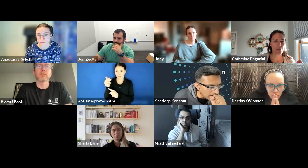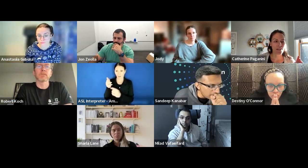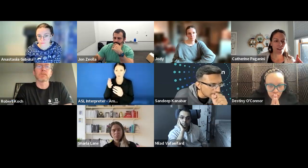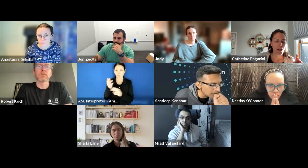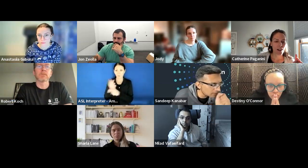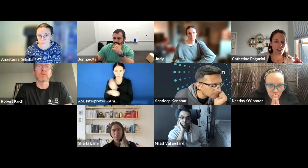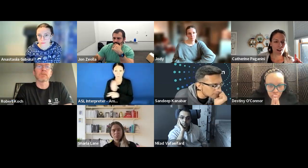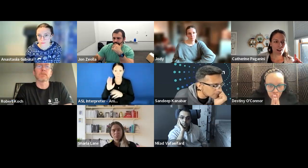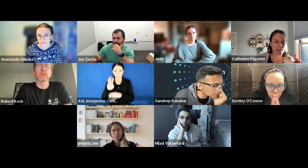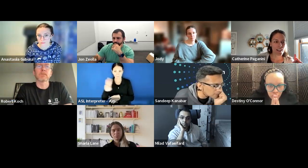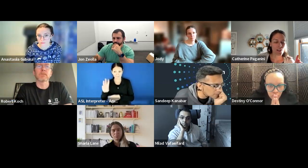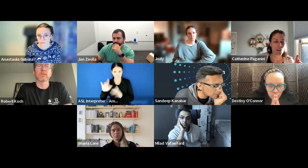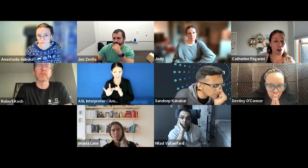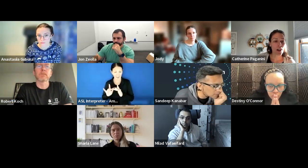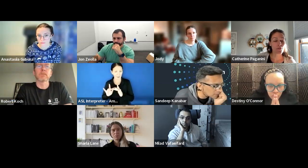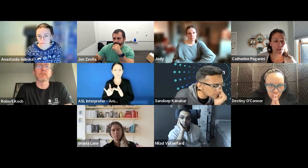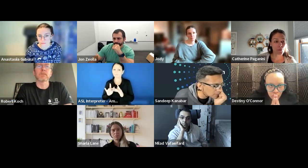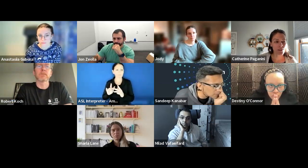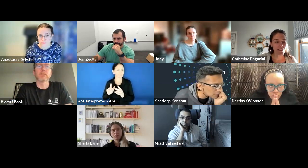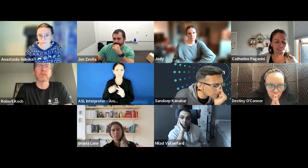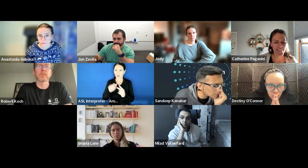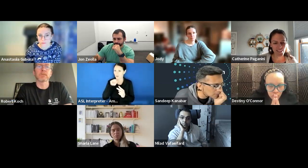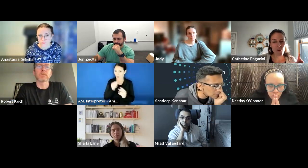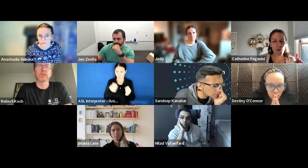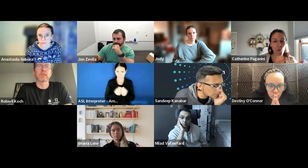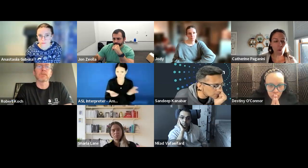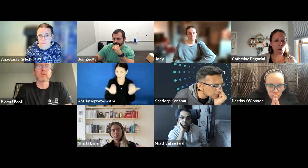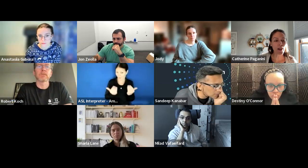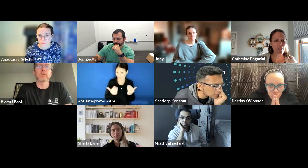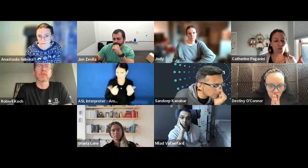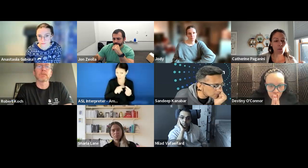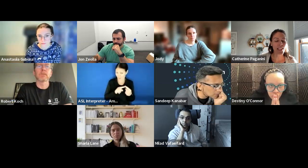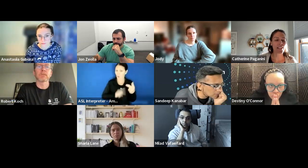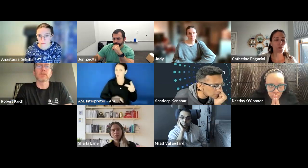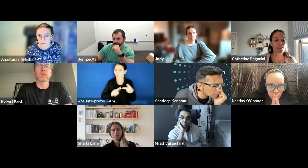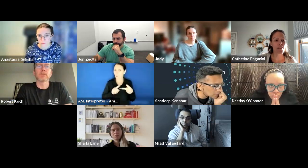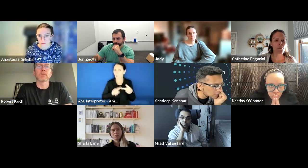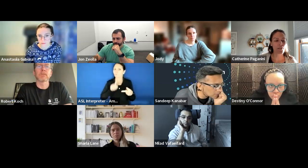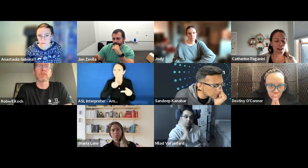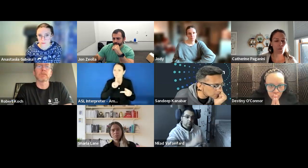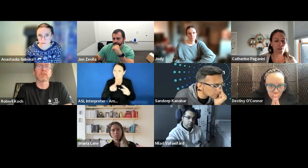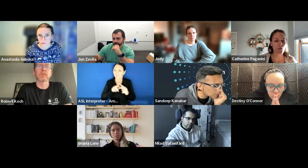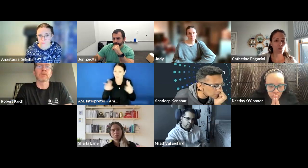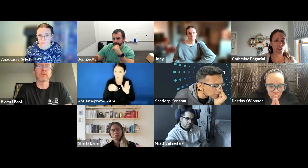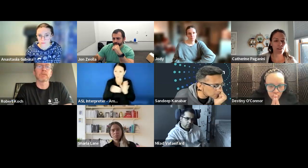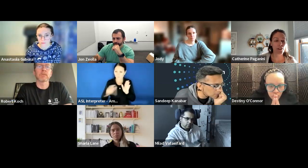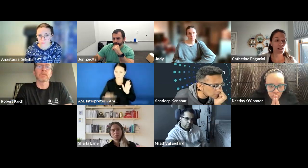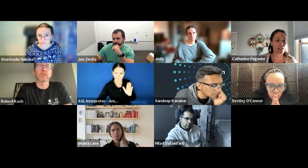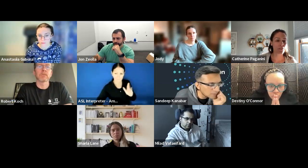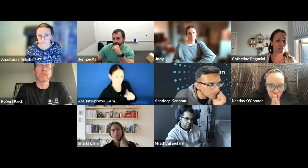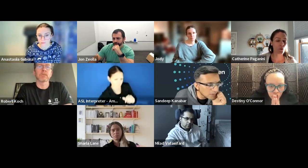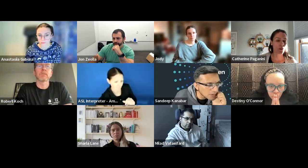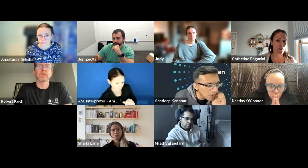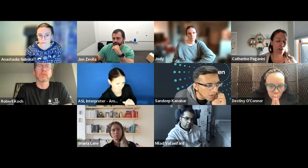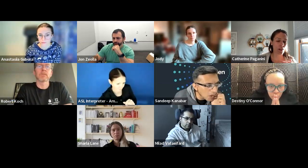website are either non-refundable or really expensive. And we found one that is